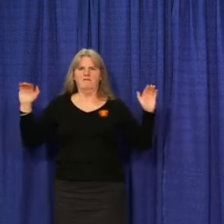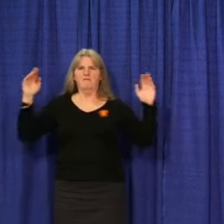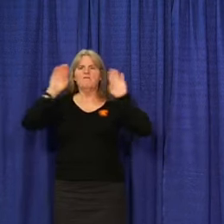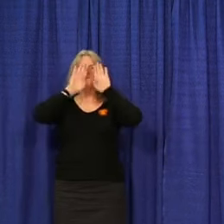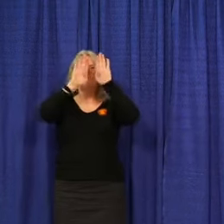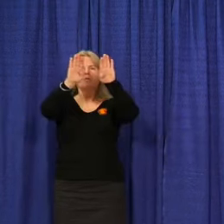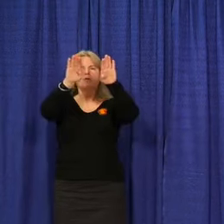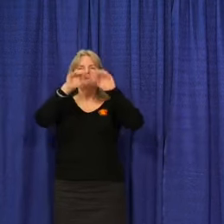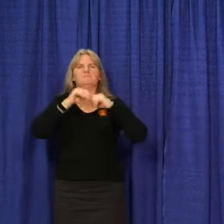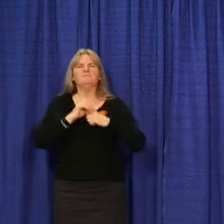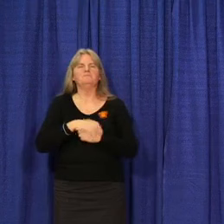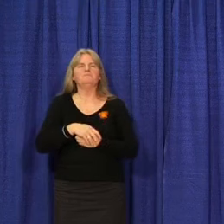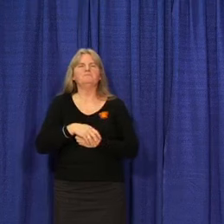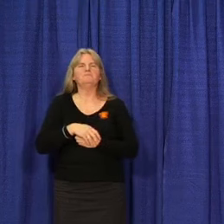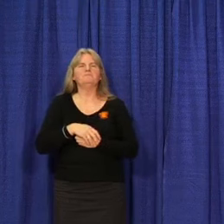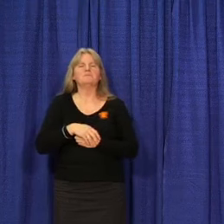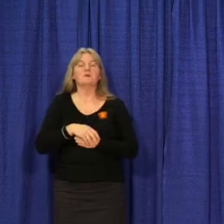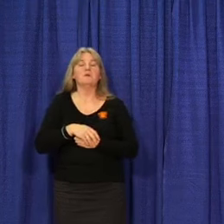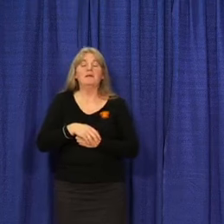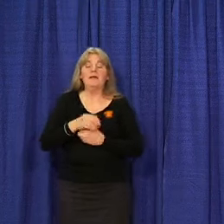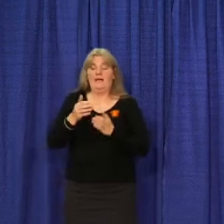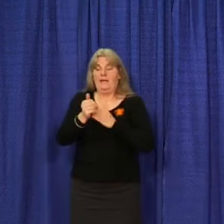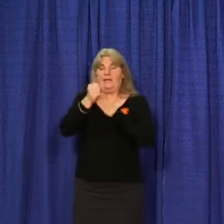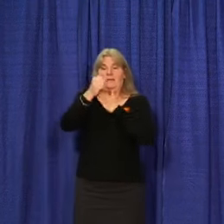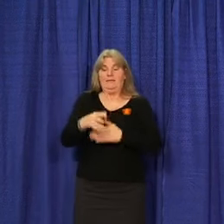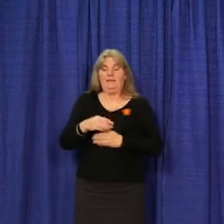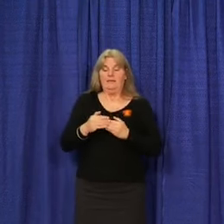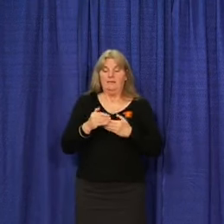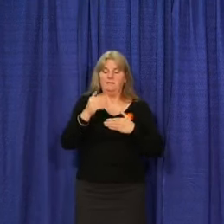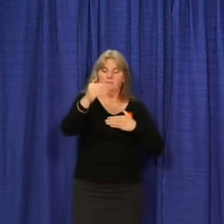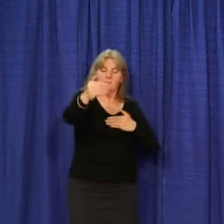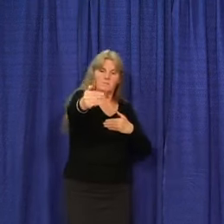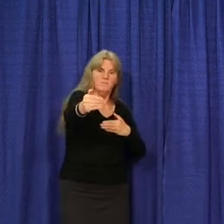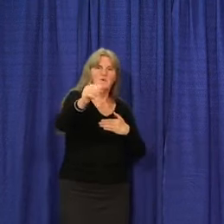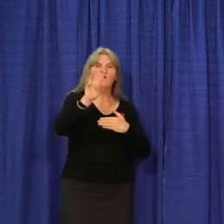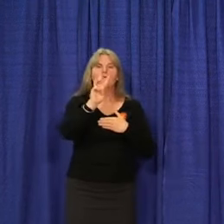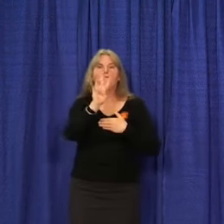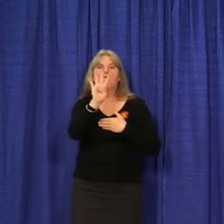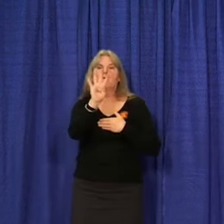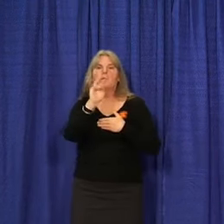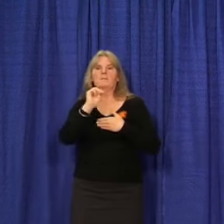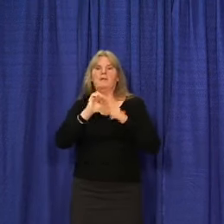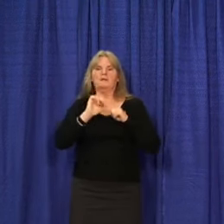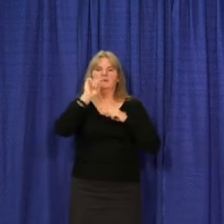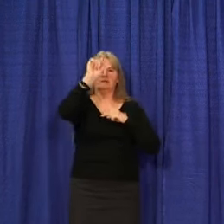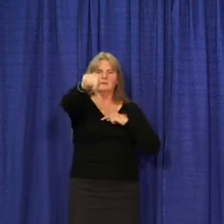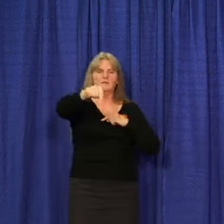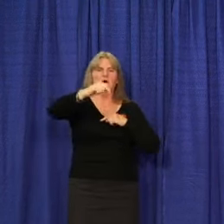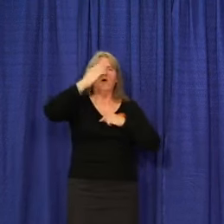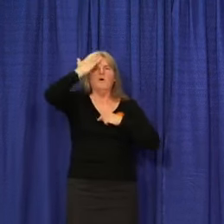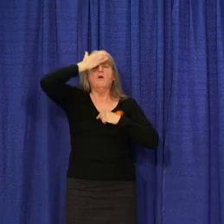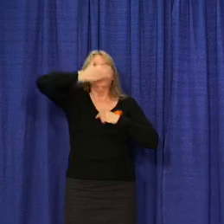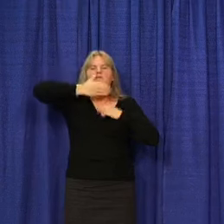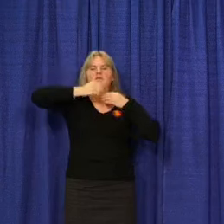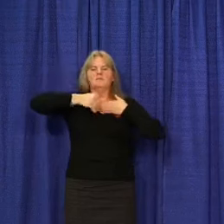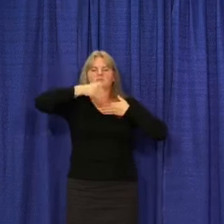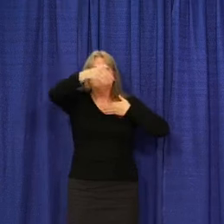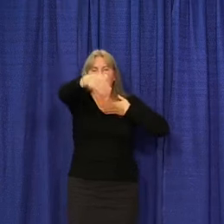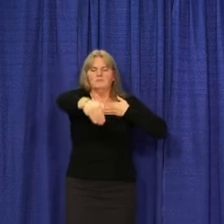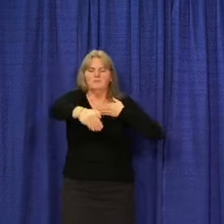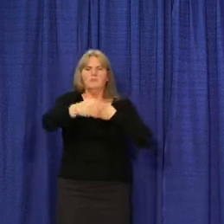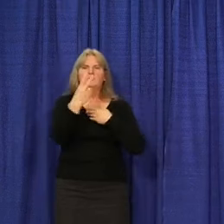other. Conductors should maintain either 4 meters from the choir or orchestra or a face shield and then 2 meters